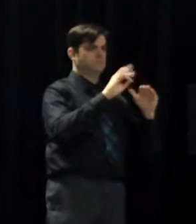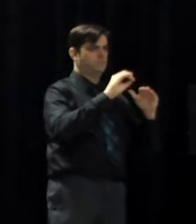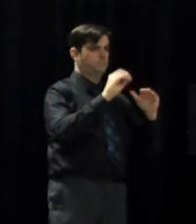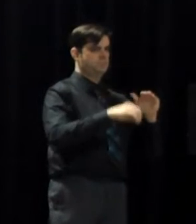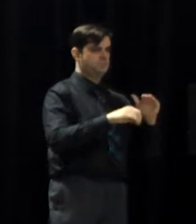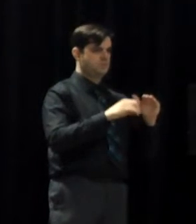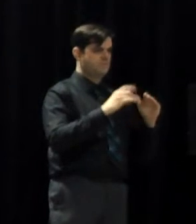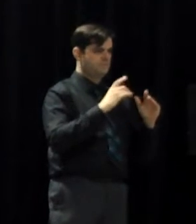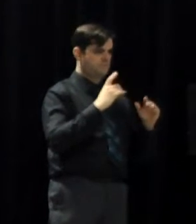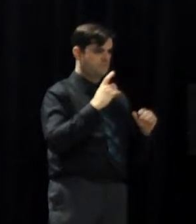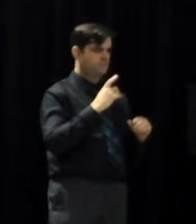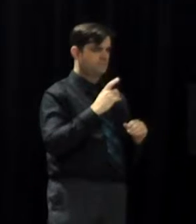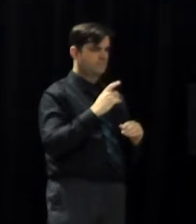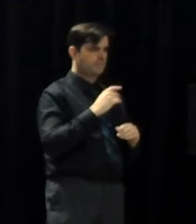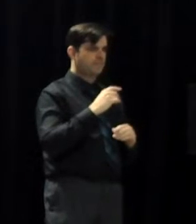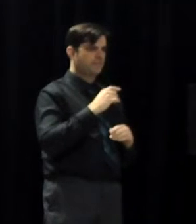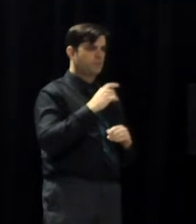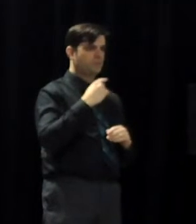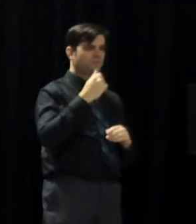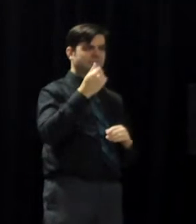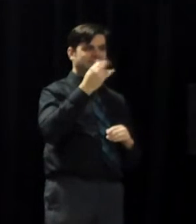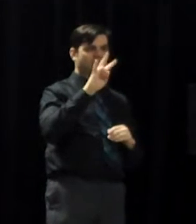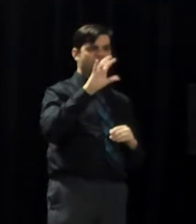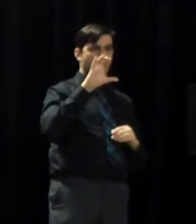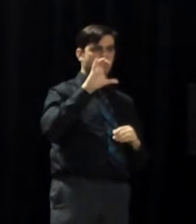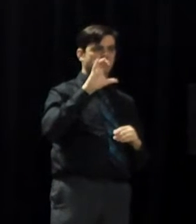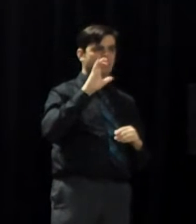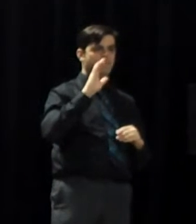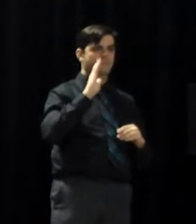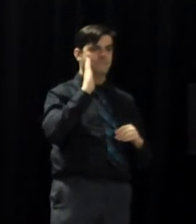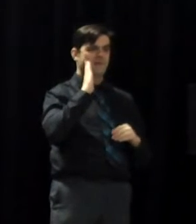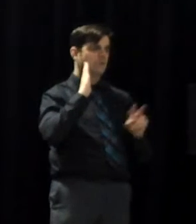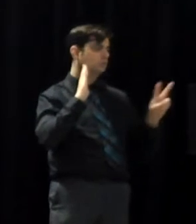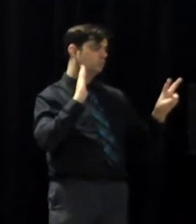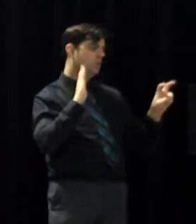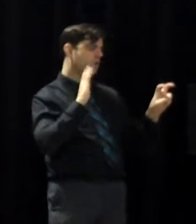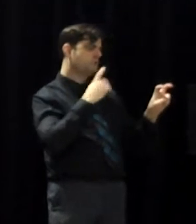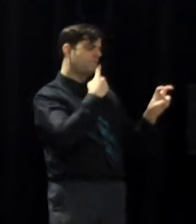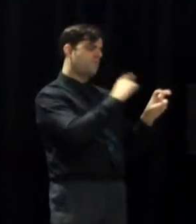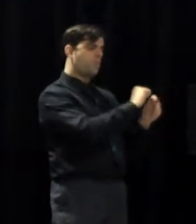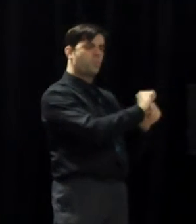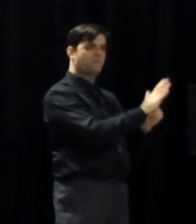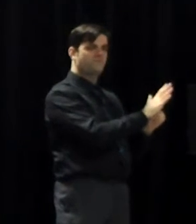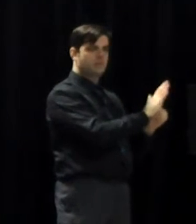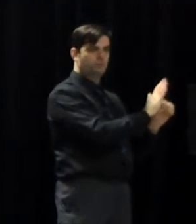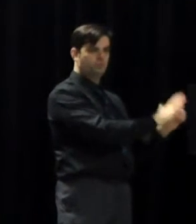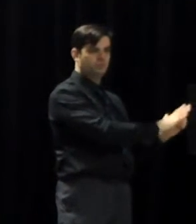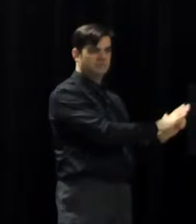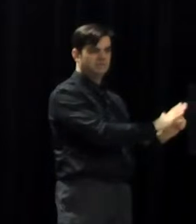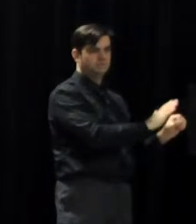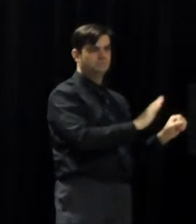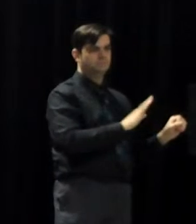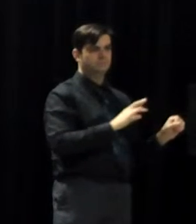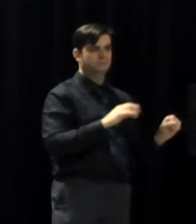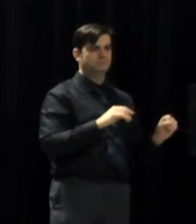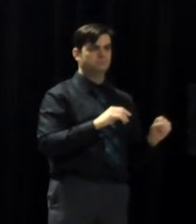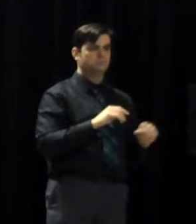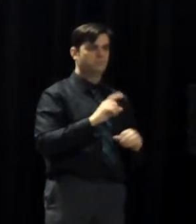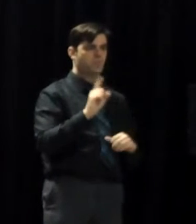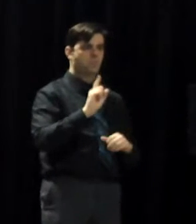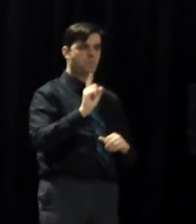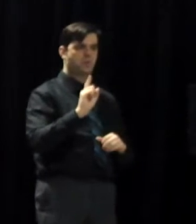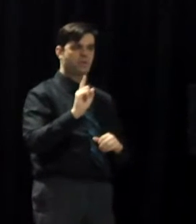that capacity's not there. And again, there's no difference in how they treat where the patient